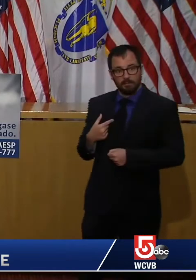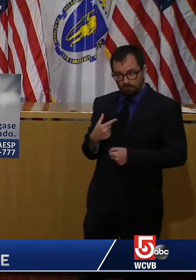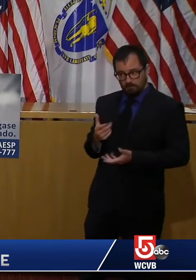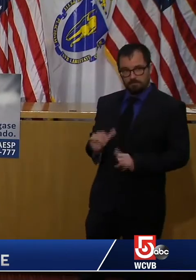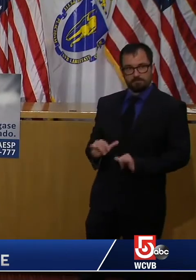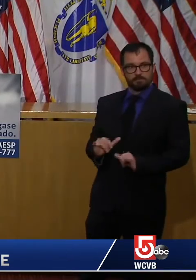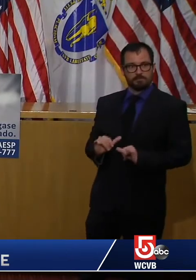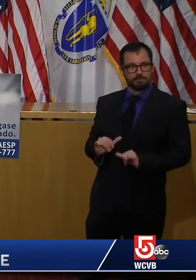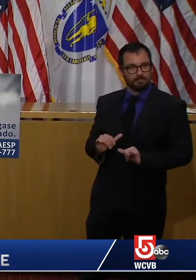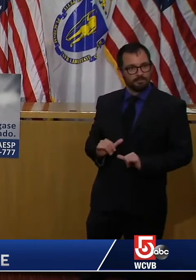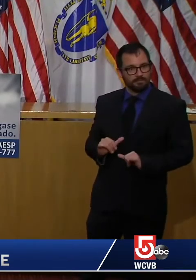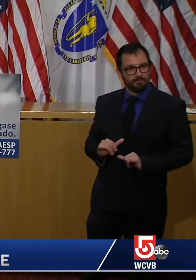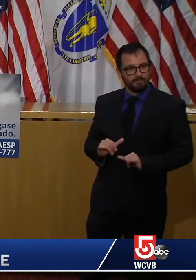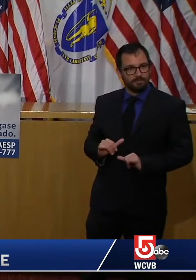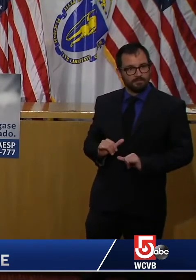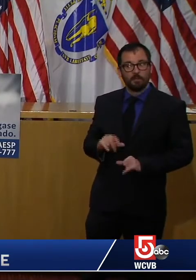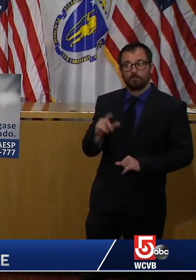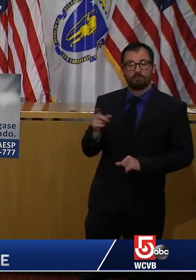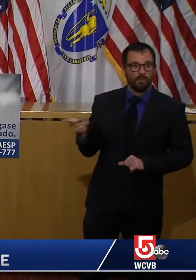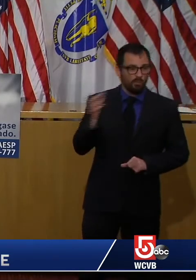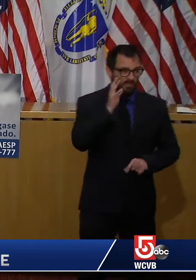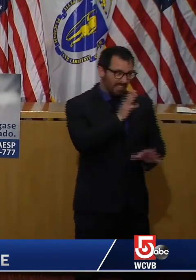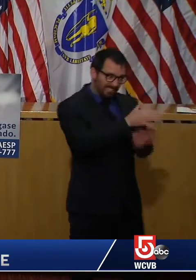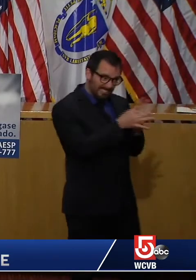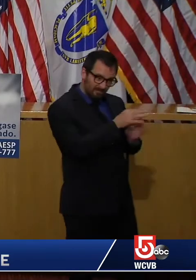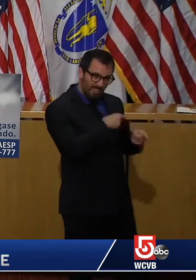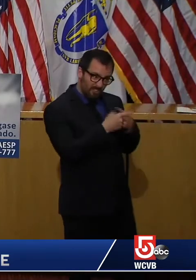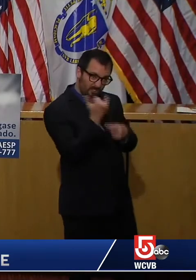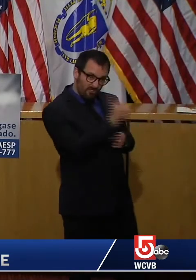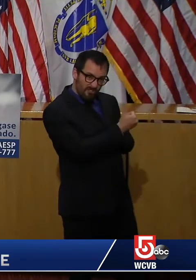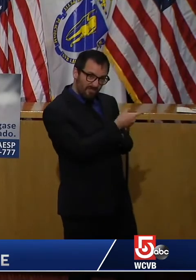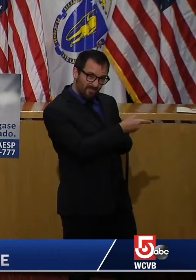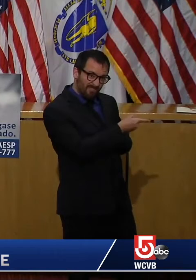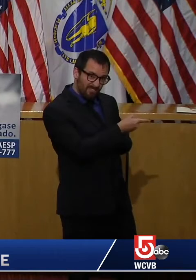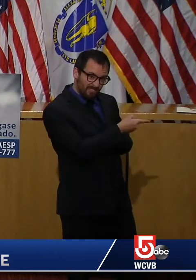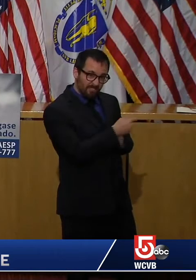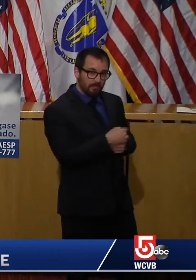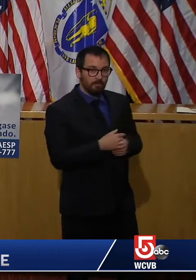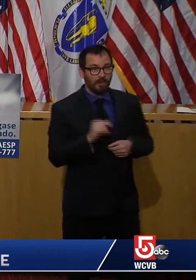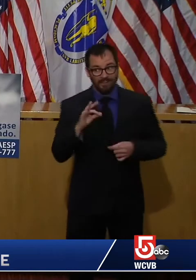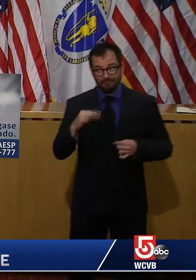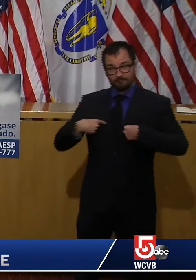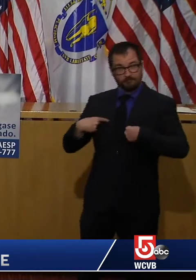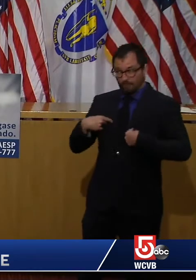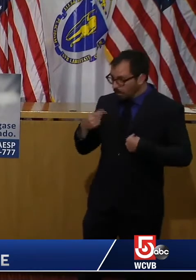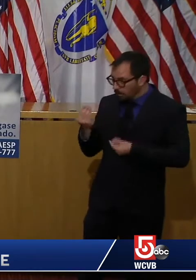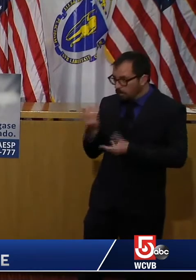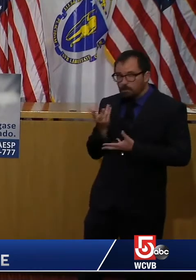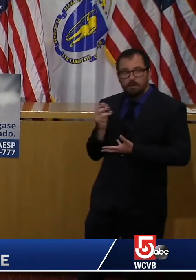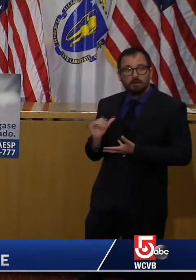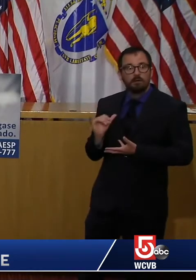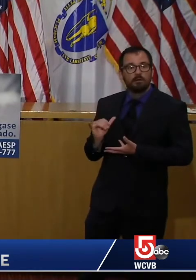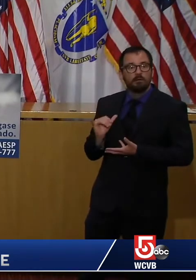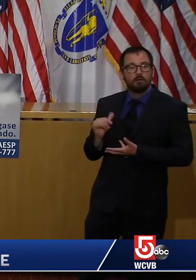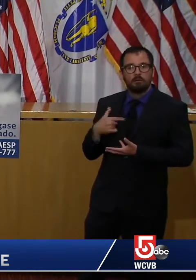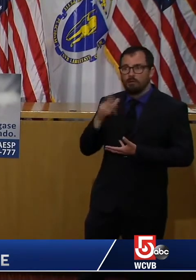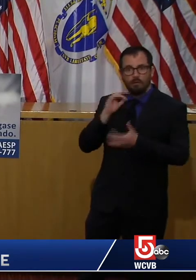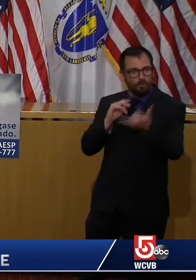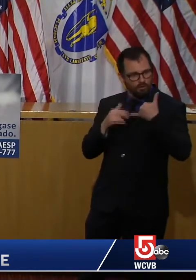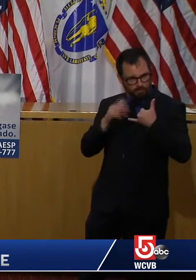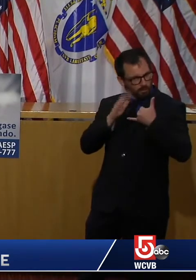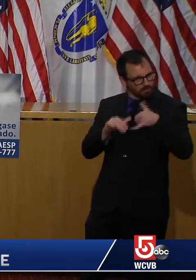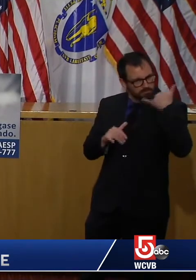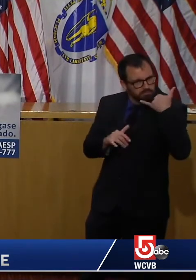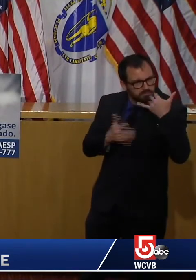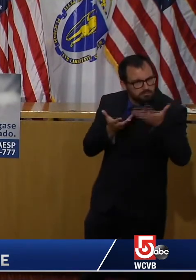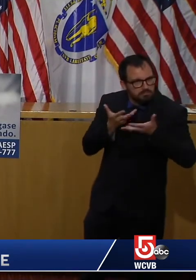contact with, I'm gonna take that call because I'm gonna be worried about the possibility that I won't show symptoms and that